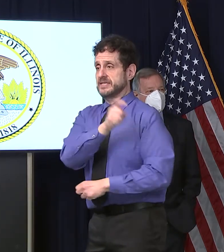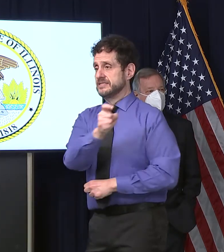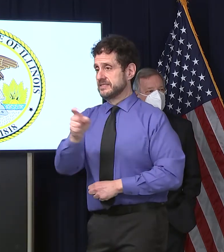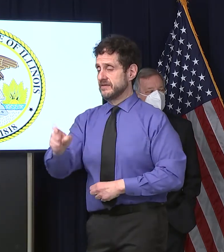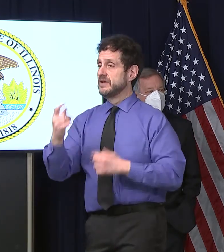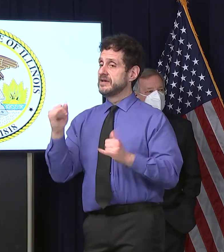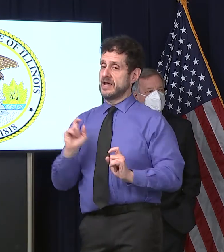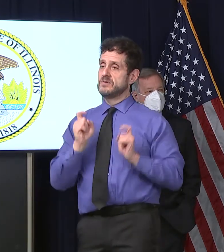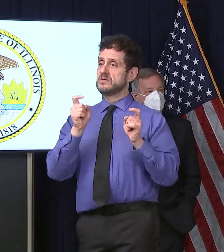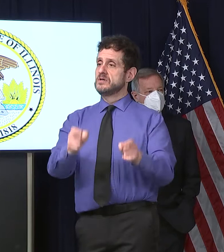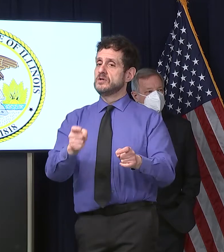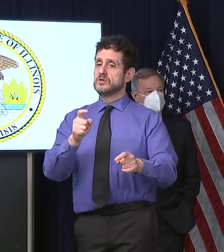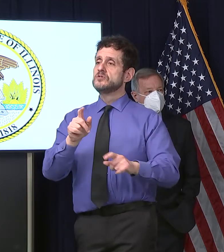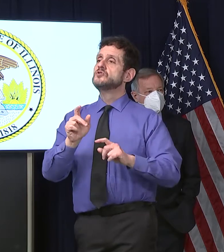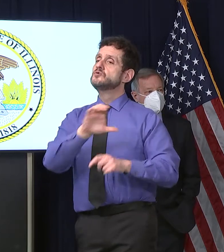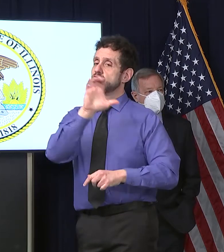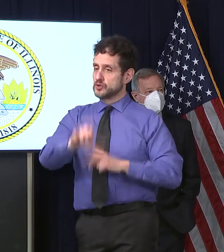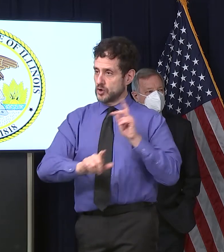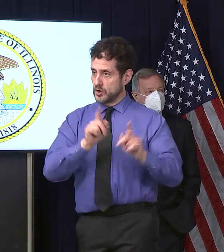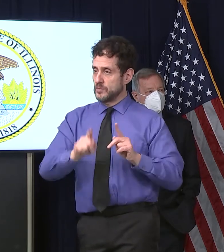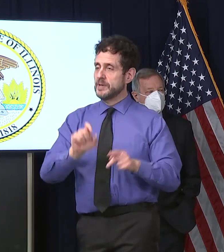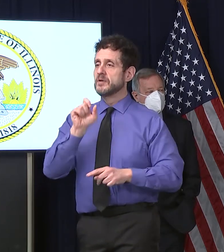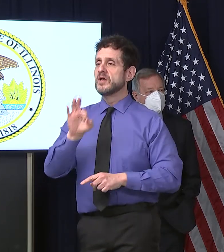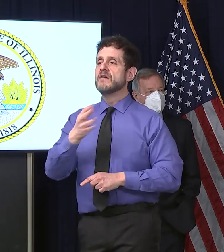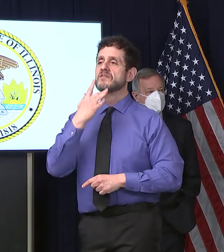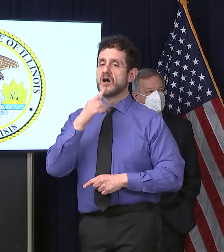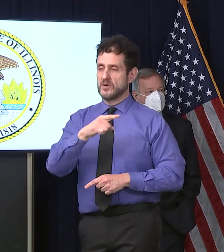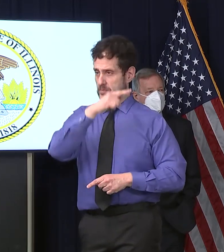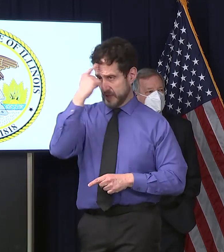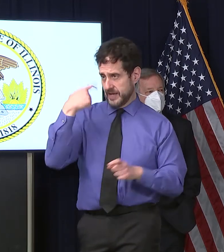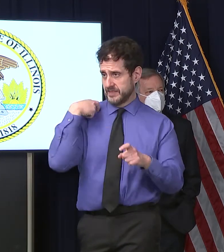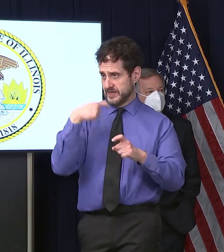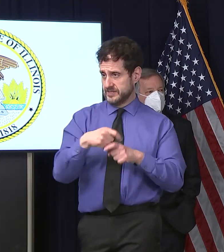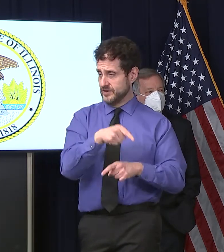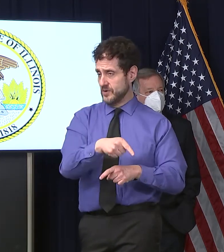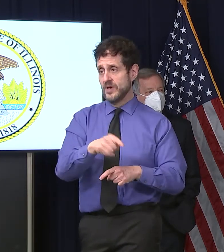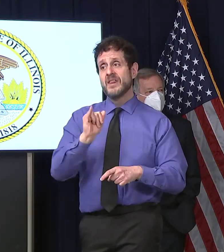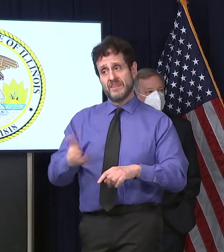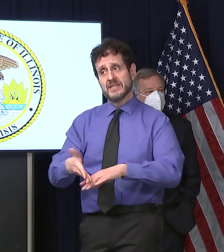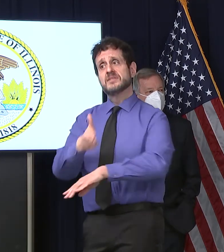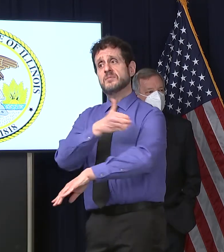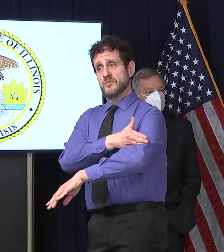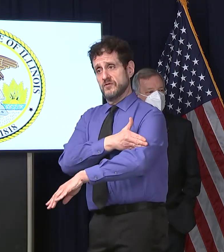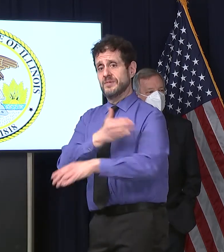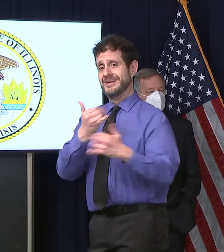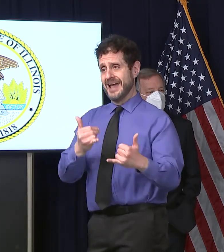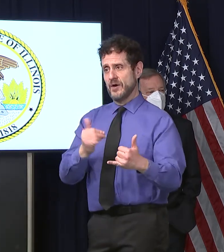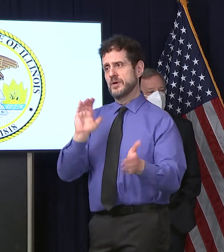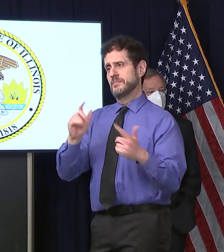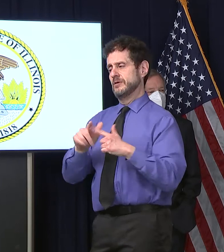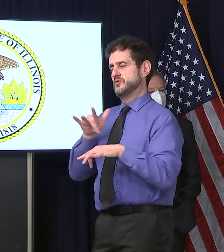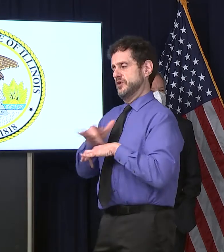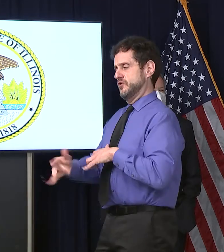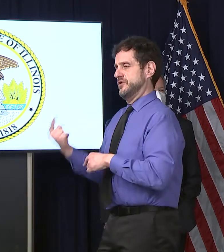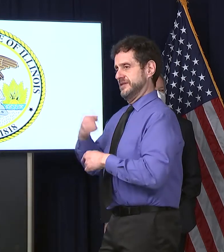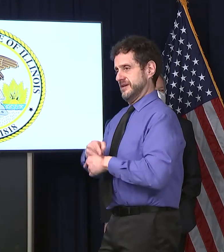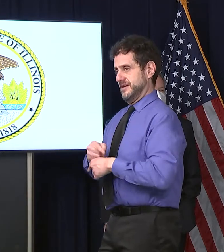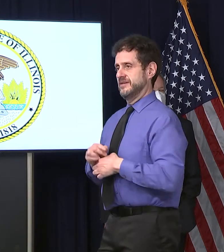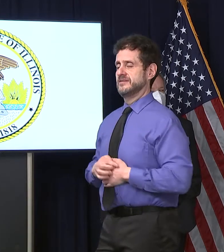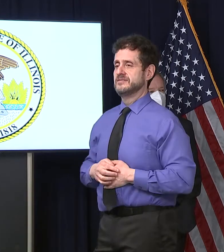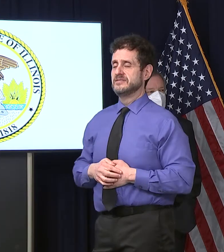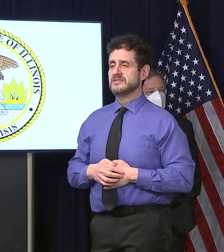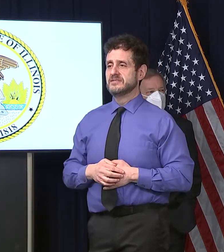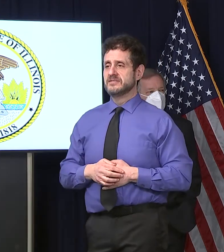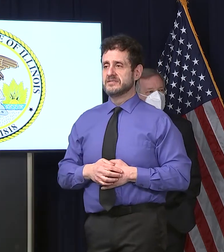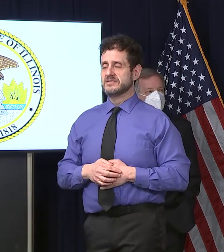given to Chicagoans of color, a huge improvement over our early days. As we just heard, the